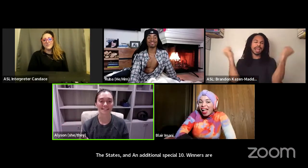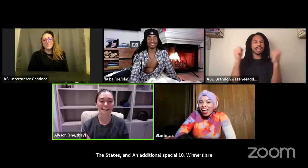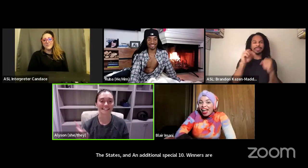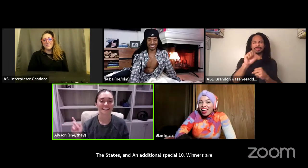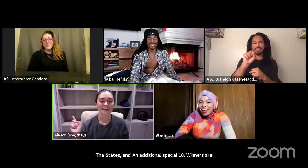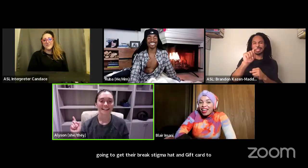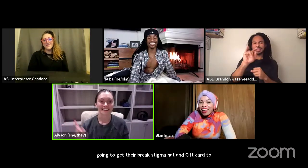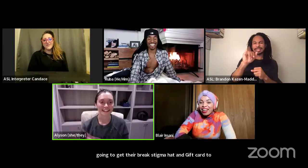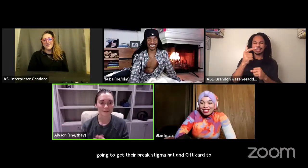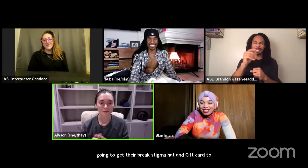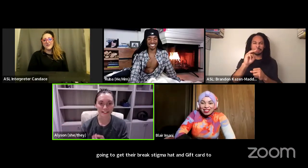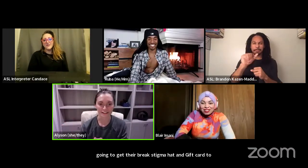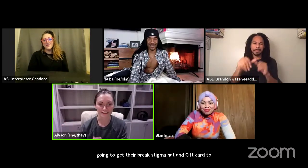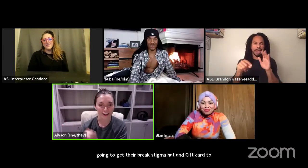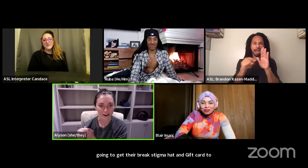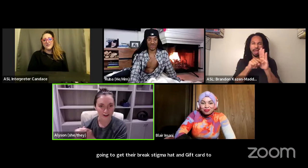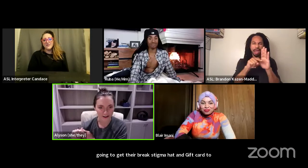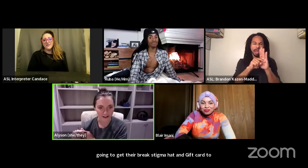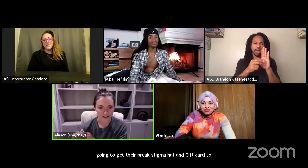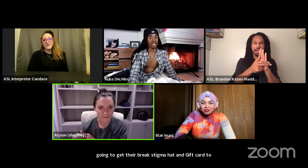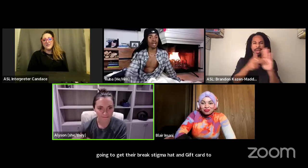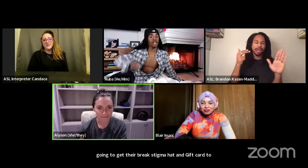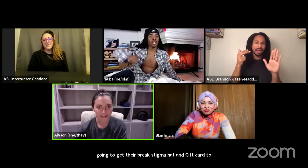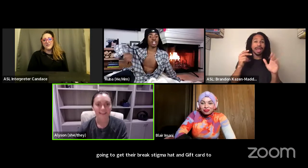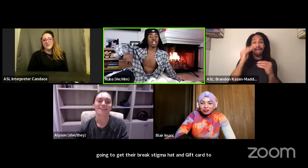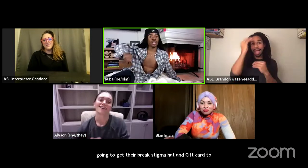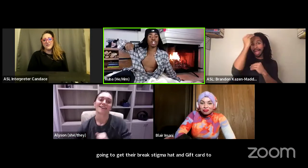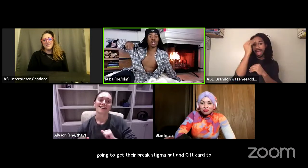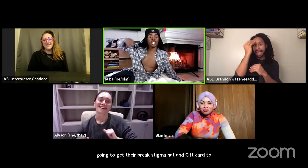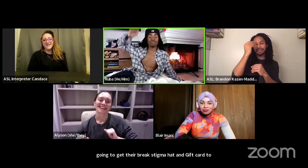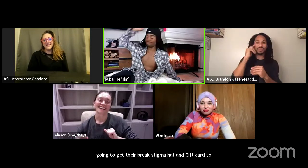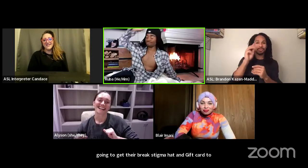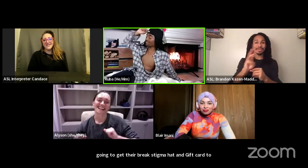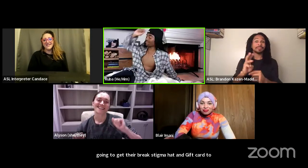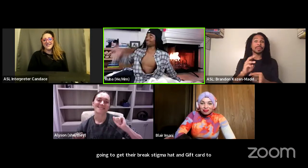their website. These winners are